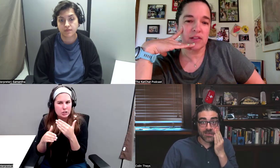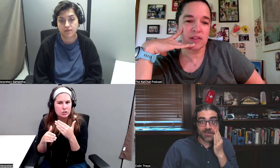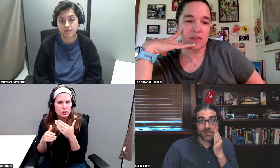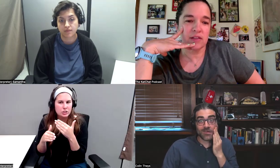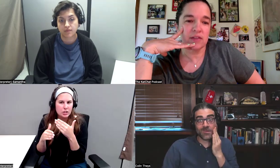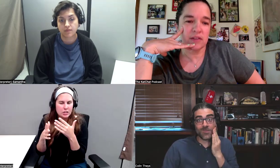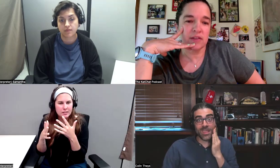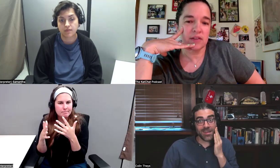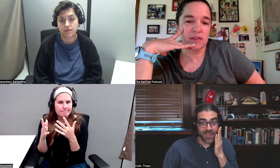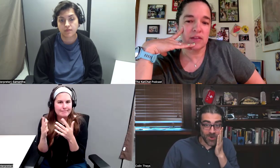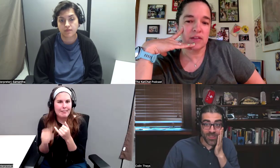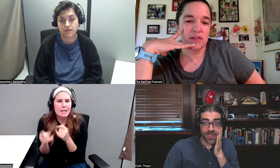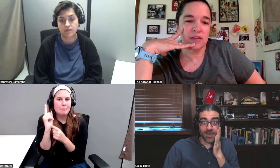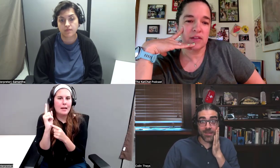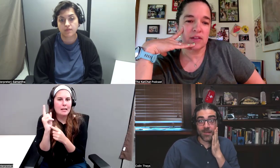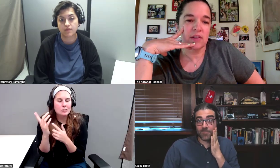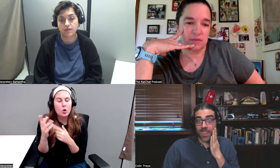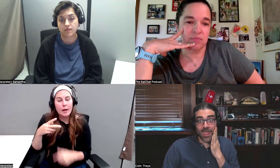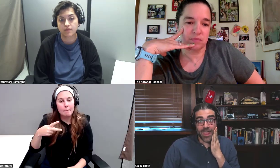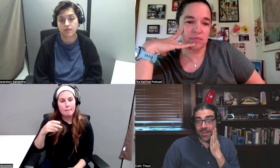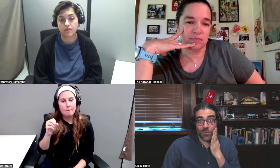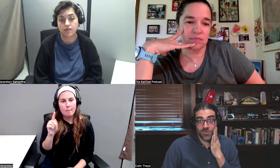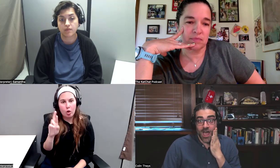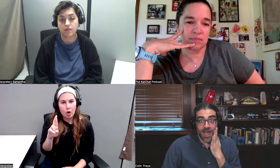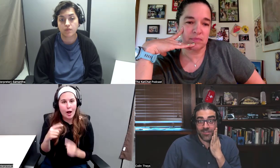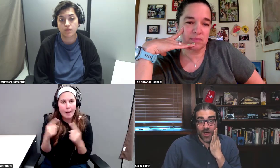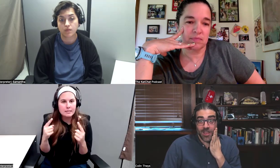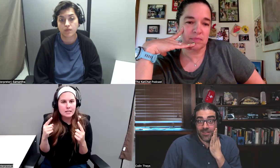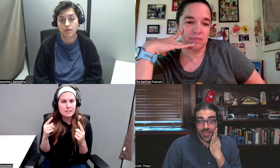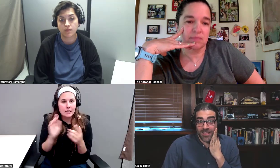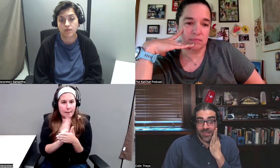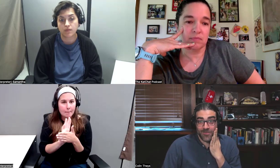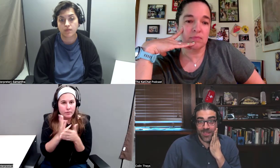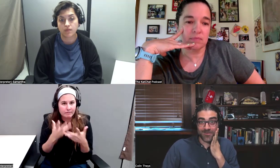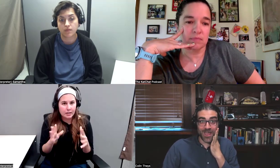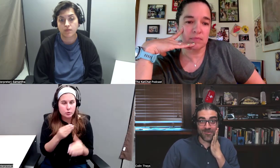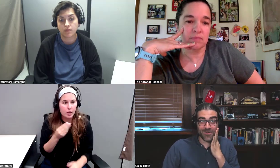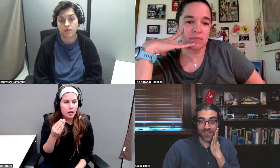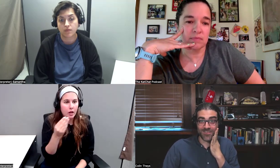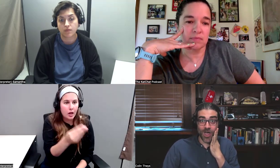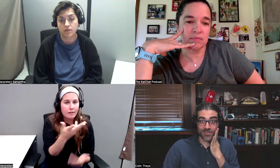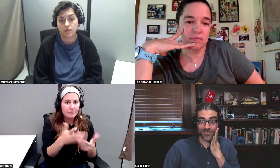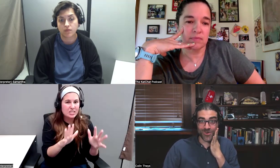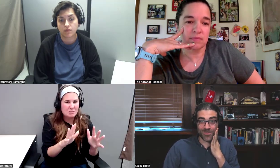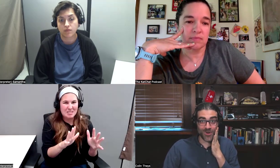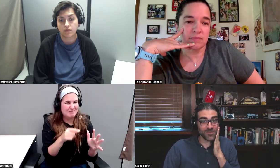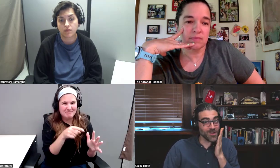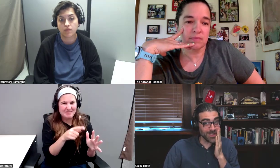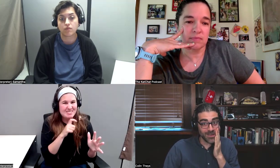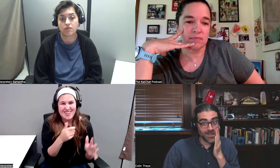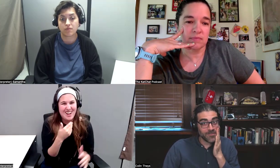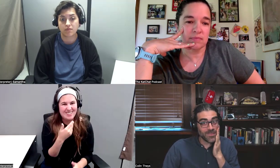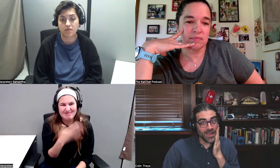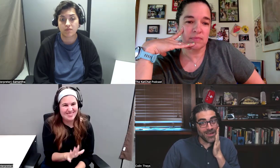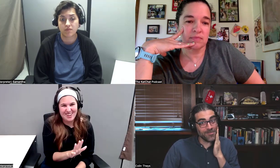Opposites. We handed that movie in and it was not done. Like we had such a short post